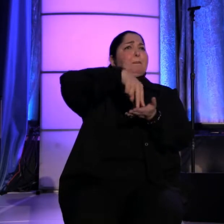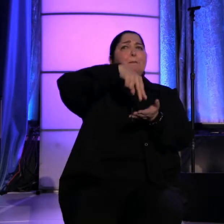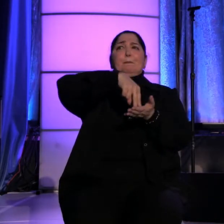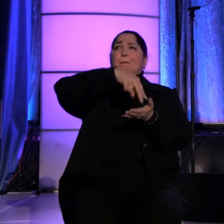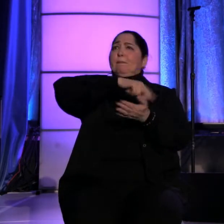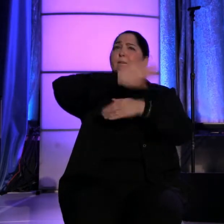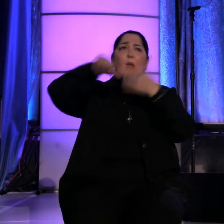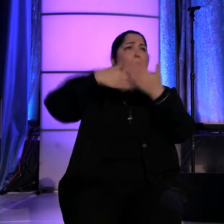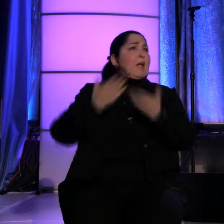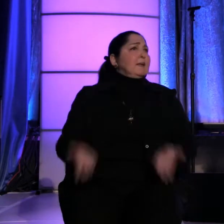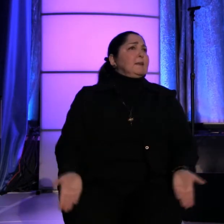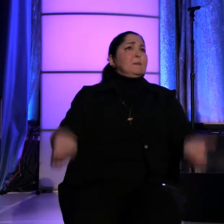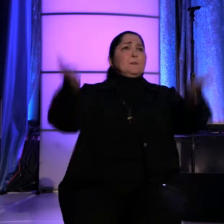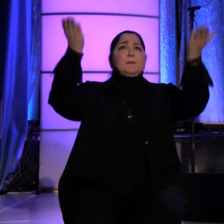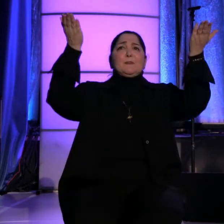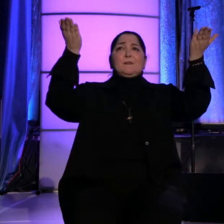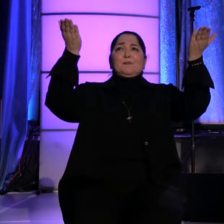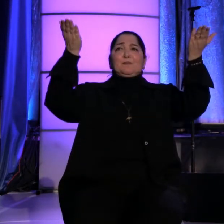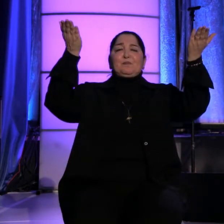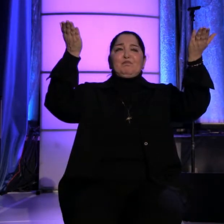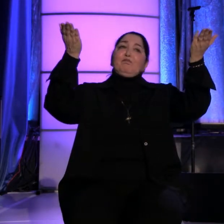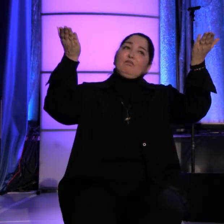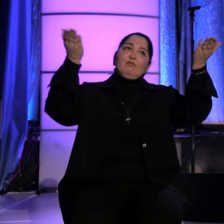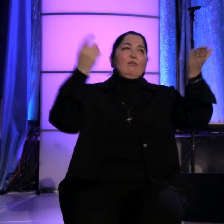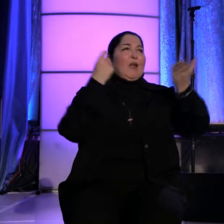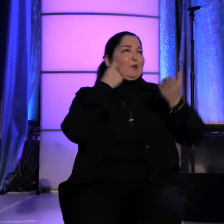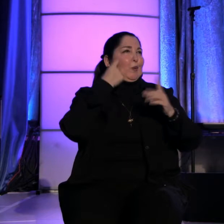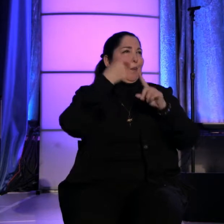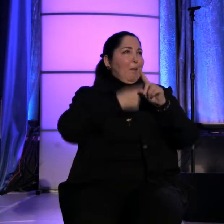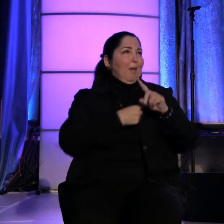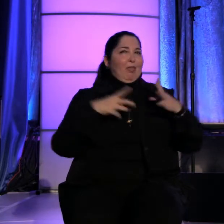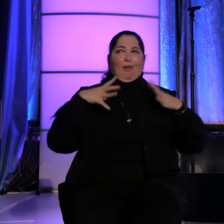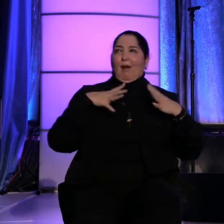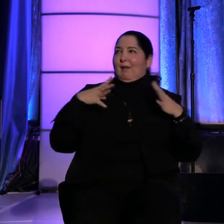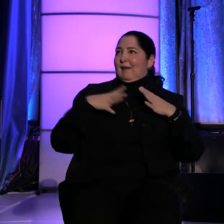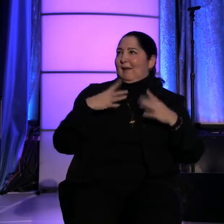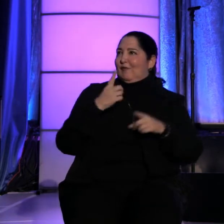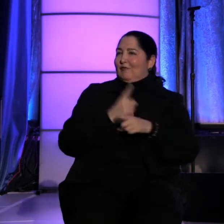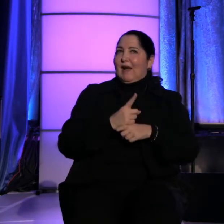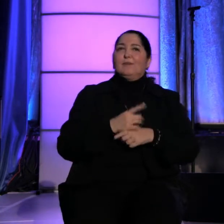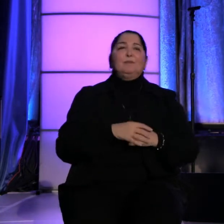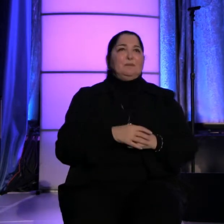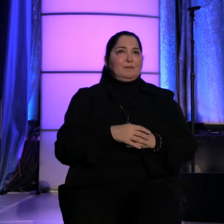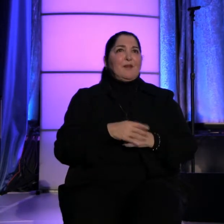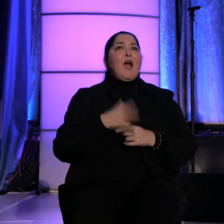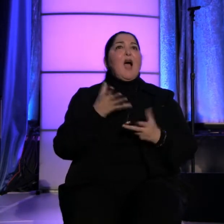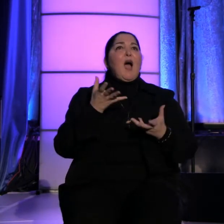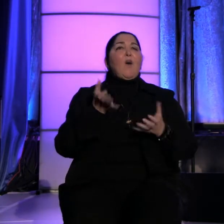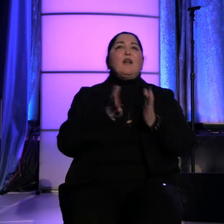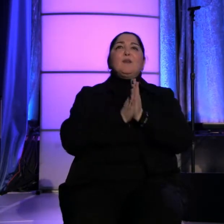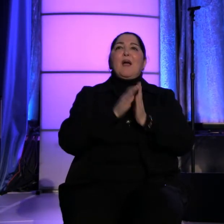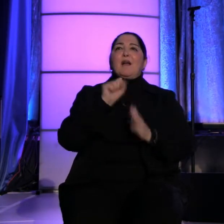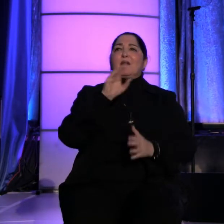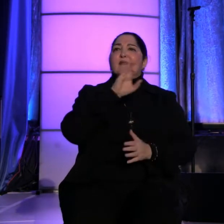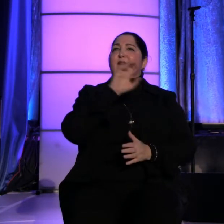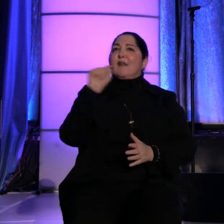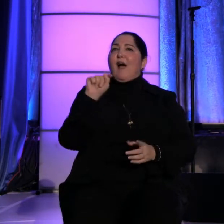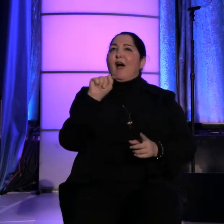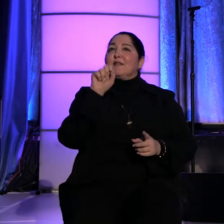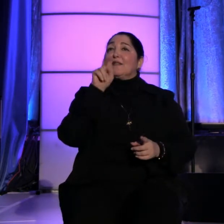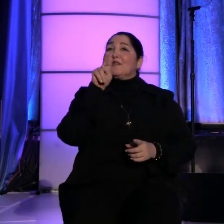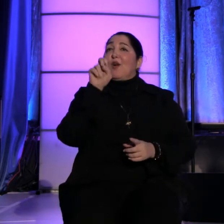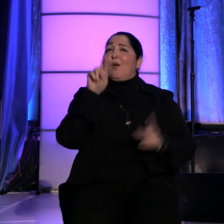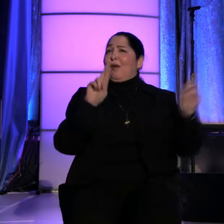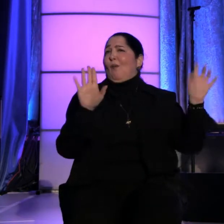And we have just come off a month of holidays. And I'd like to ask Scott Stoner, who did just a wonderful